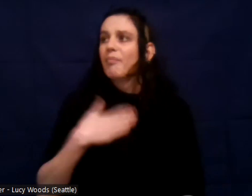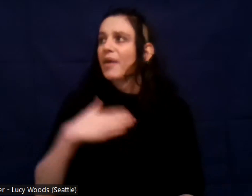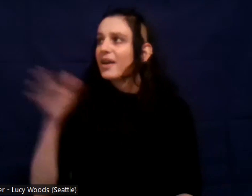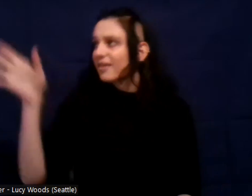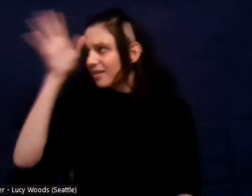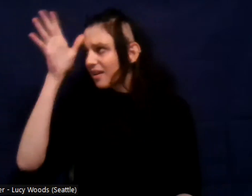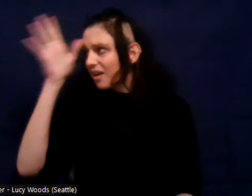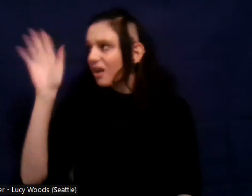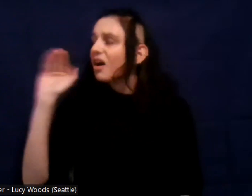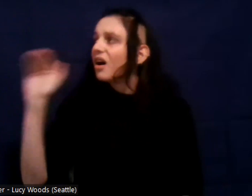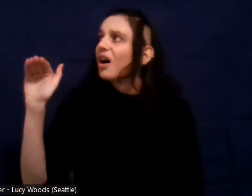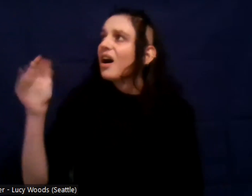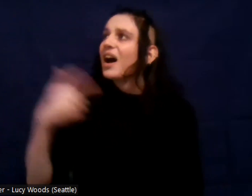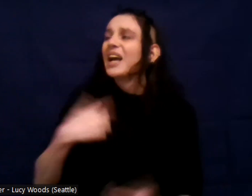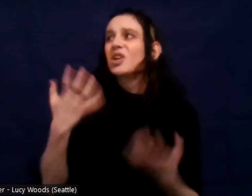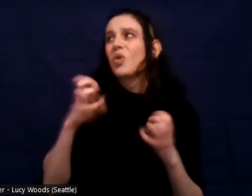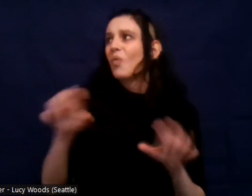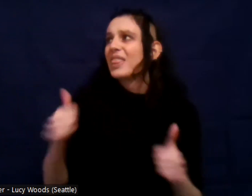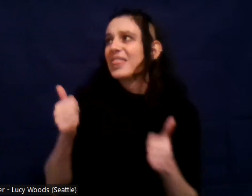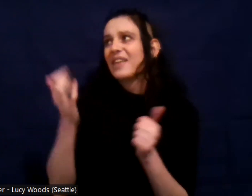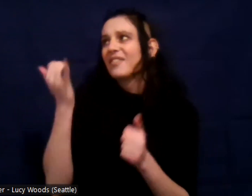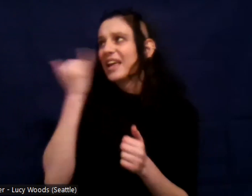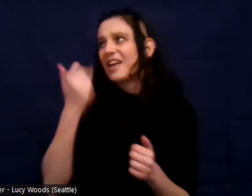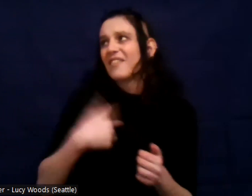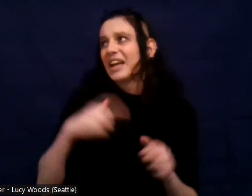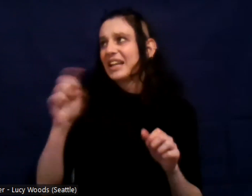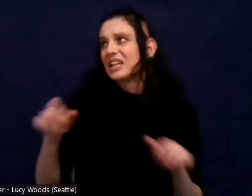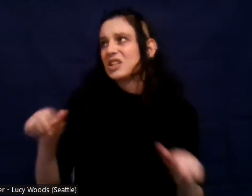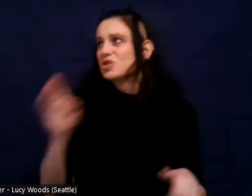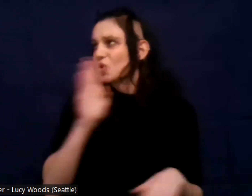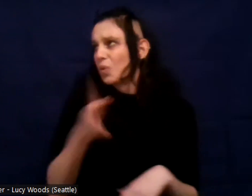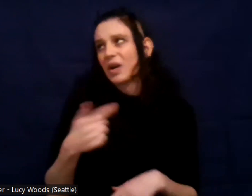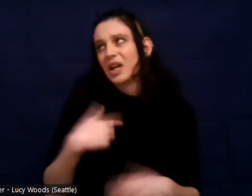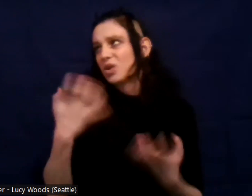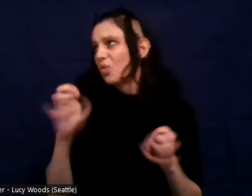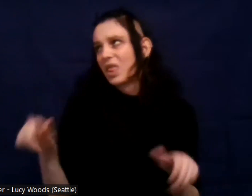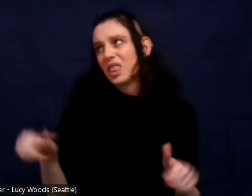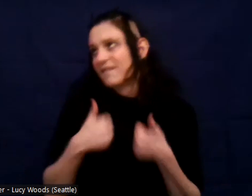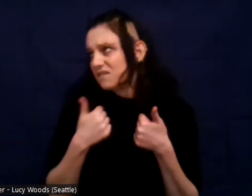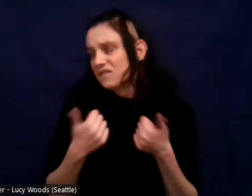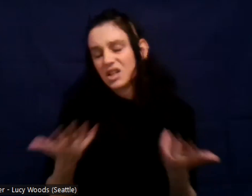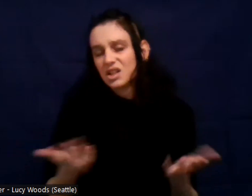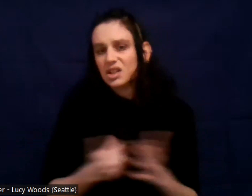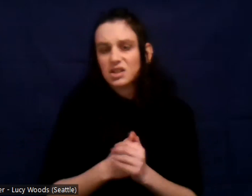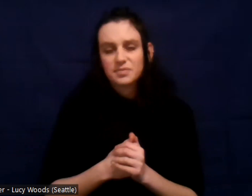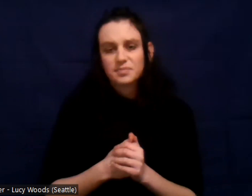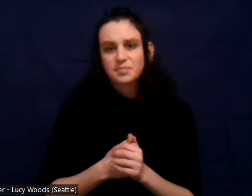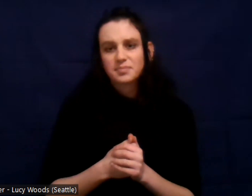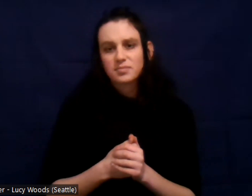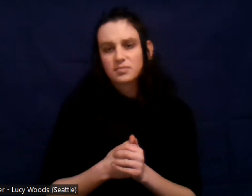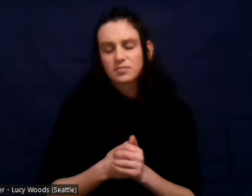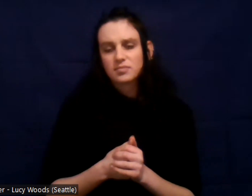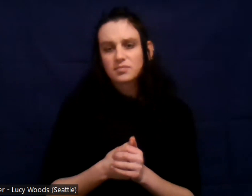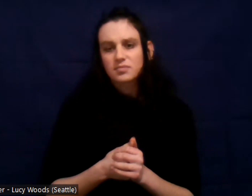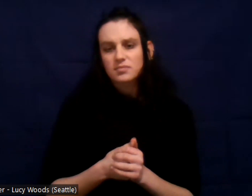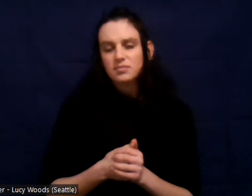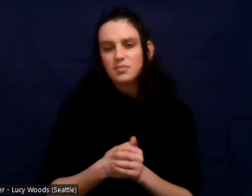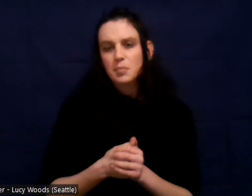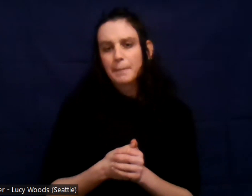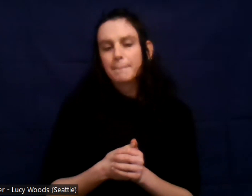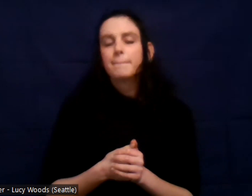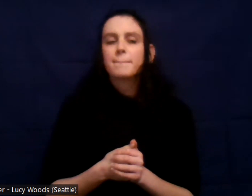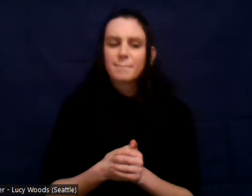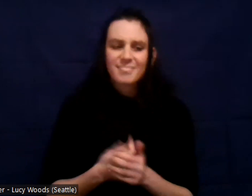want to be alive if I have to be sober. Like, I don't. Like, I don't know how to